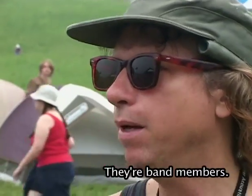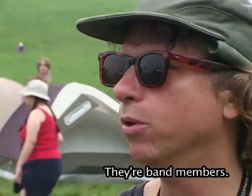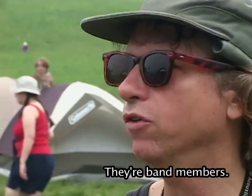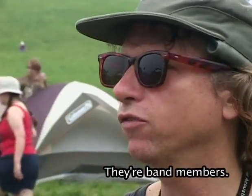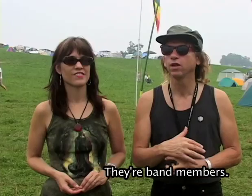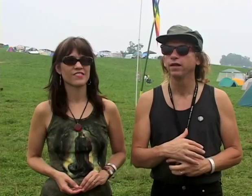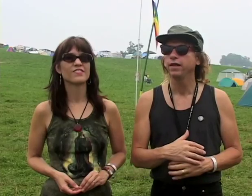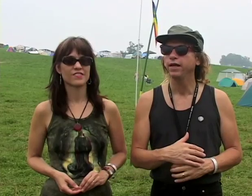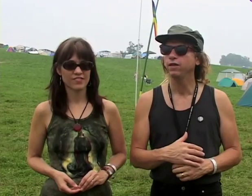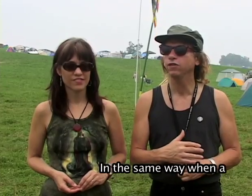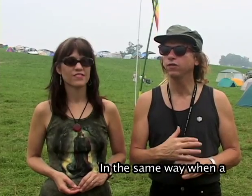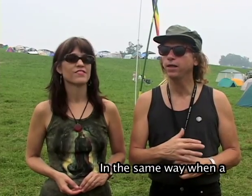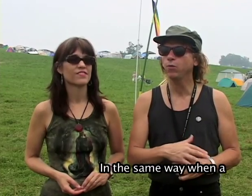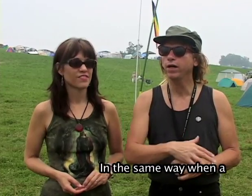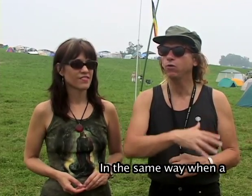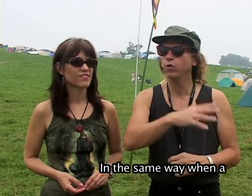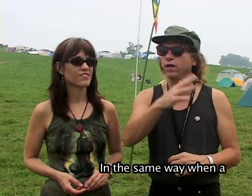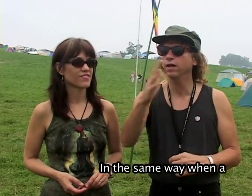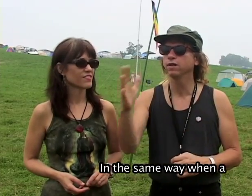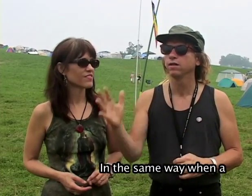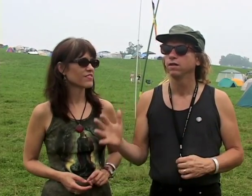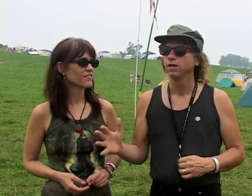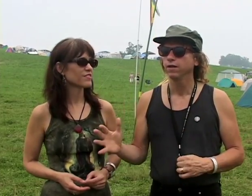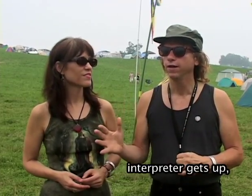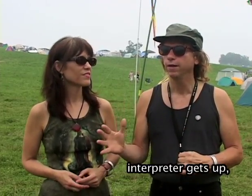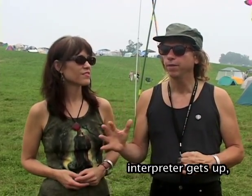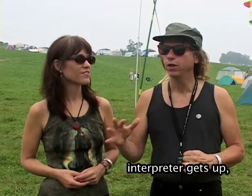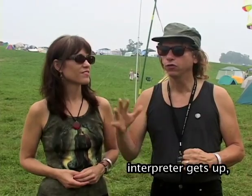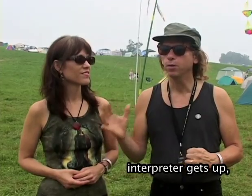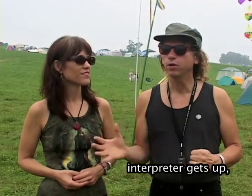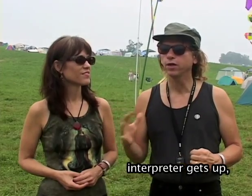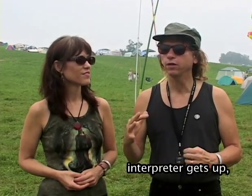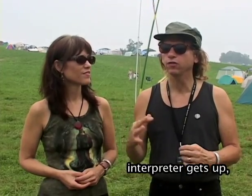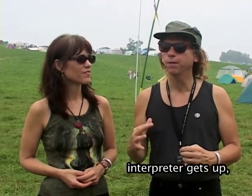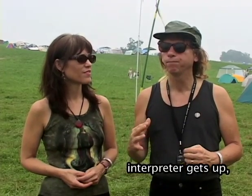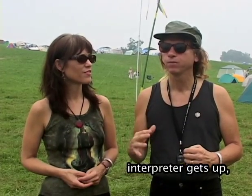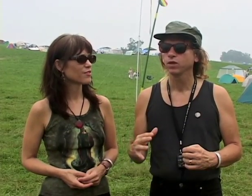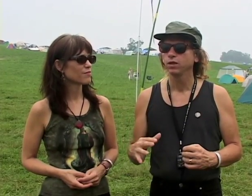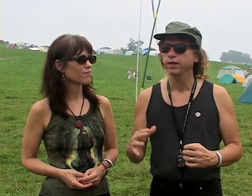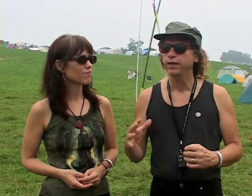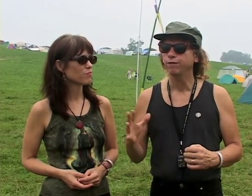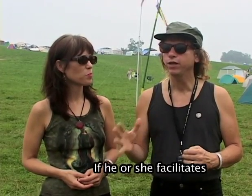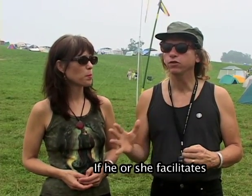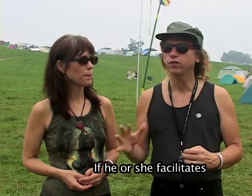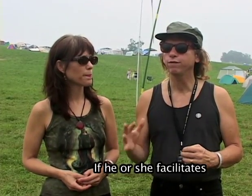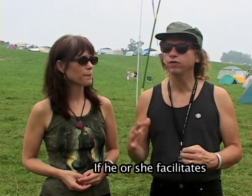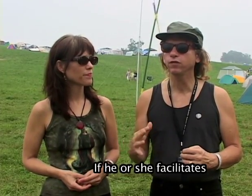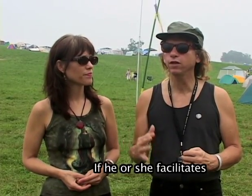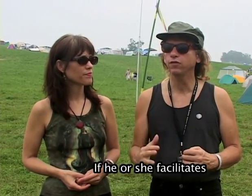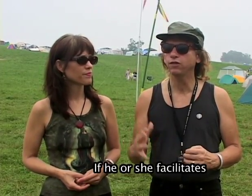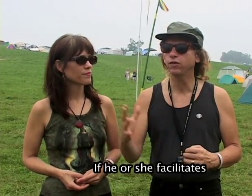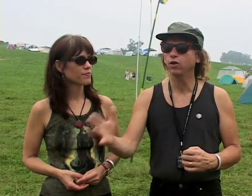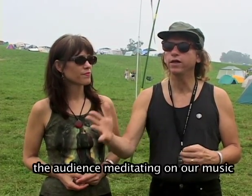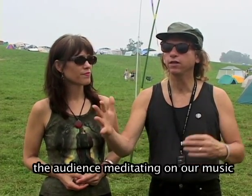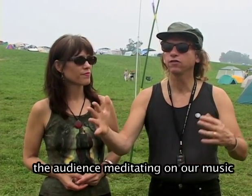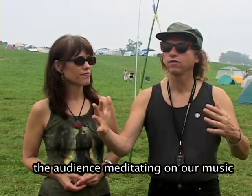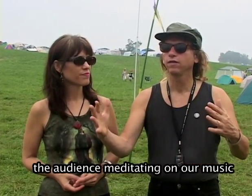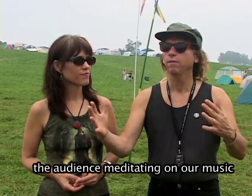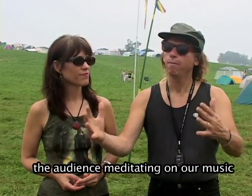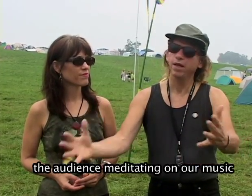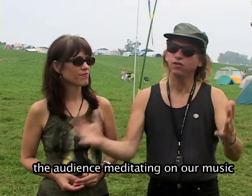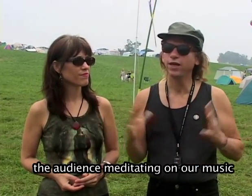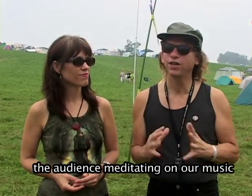band members. And in the same way, when an interpreter gets up, if he or she facilitates the